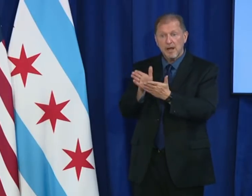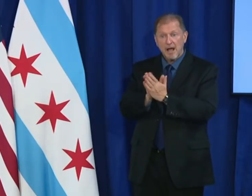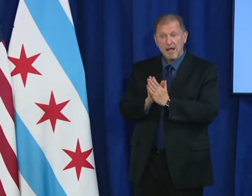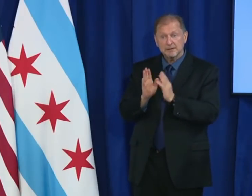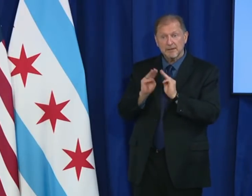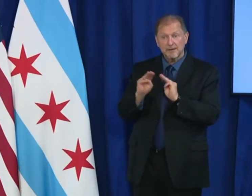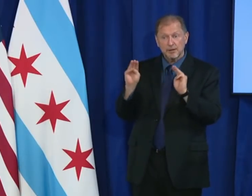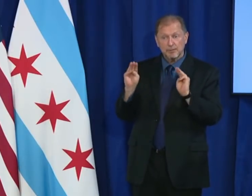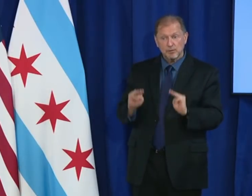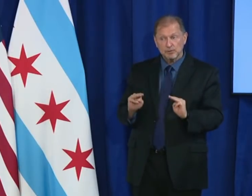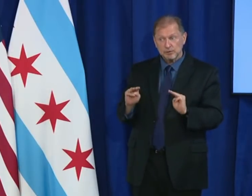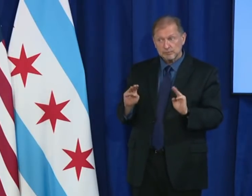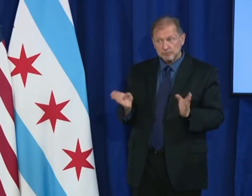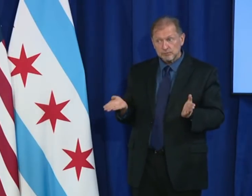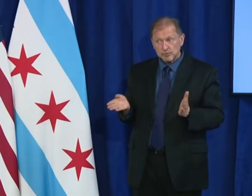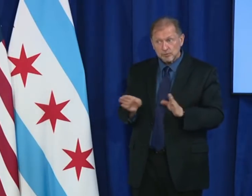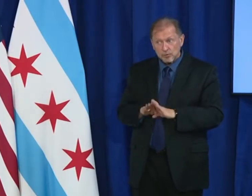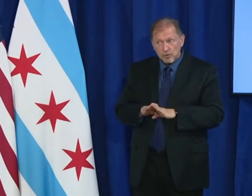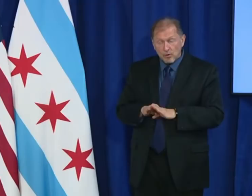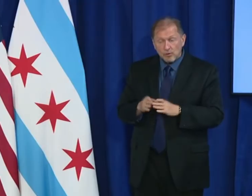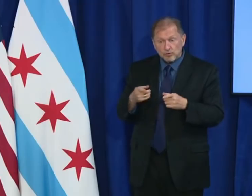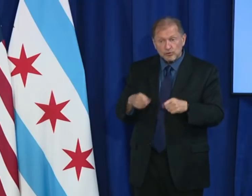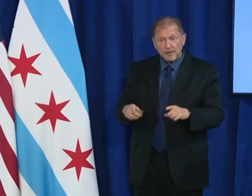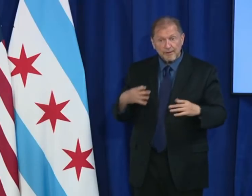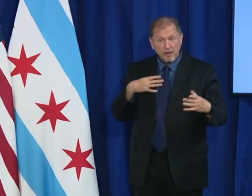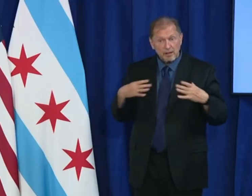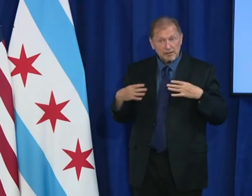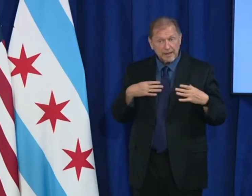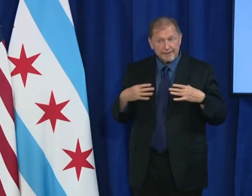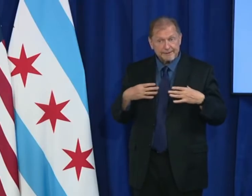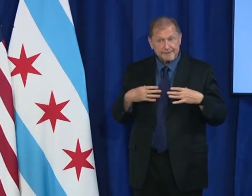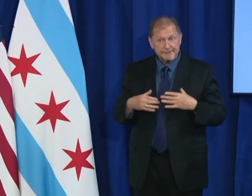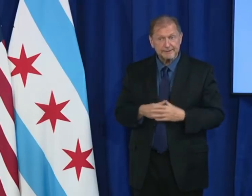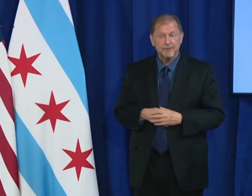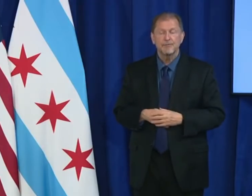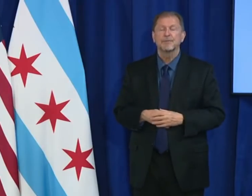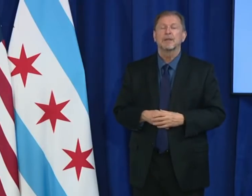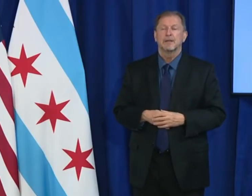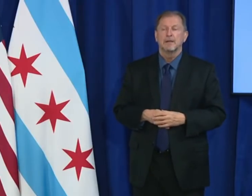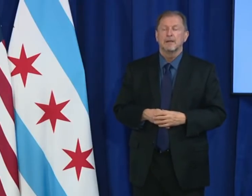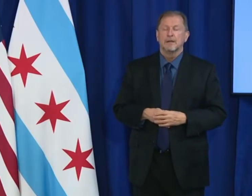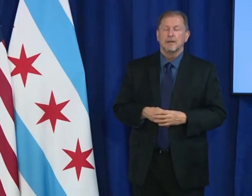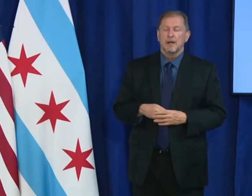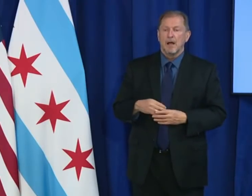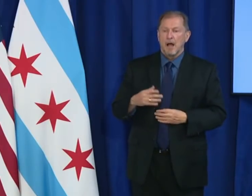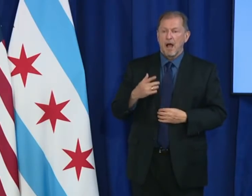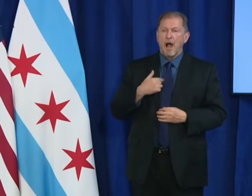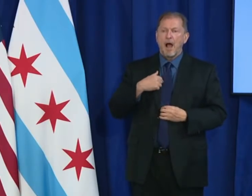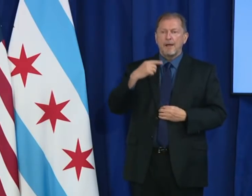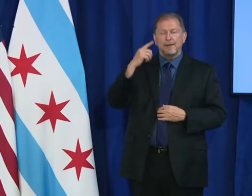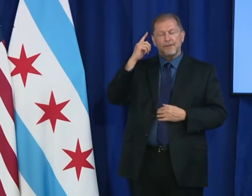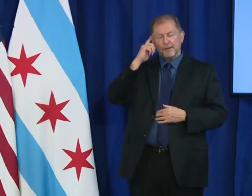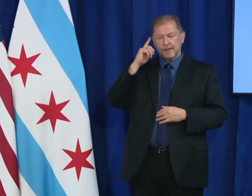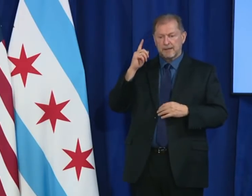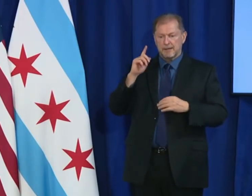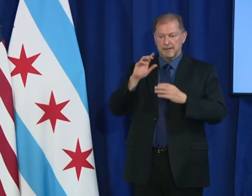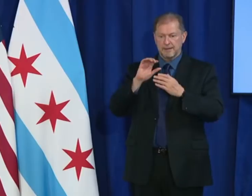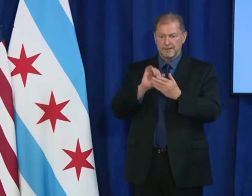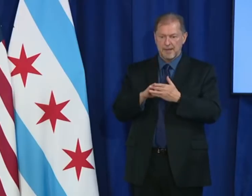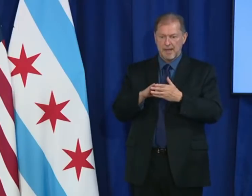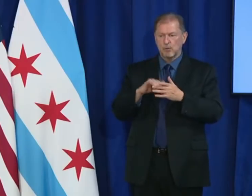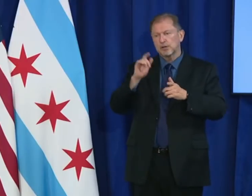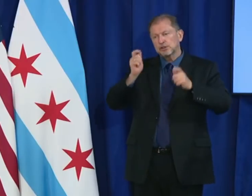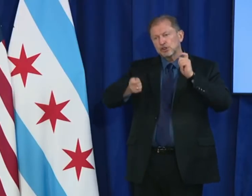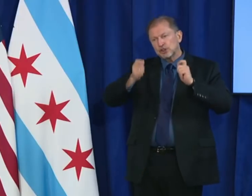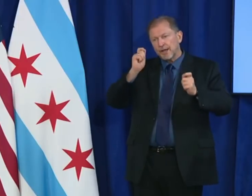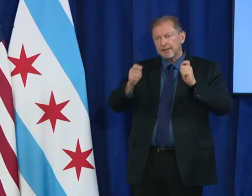follow the Shed's example and to close down during the holiday season? I think we're going to continue to see shifting sort of